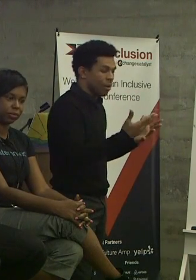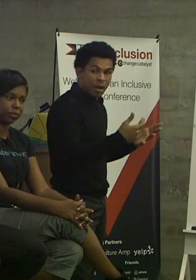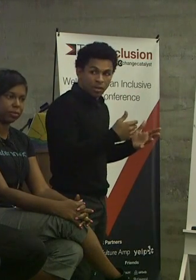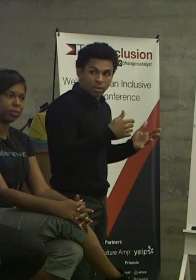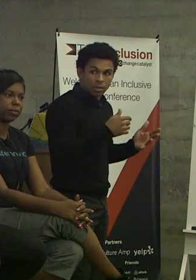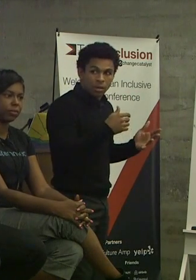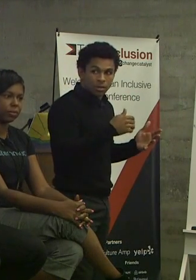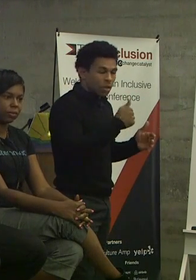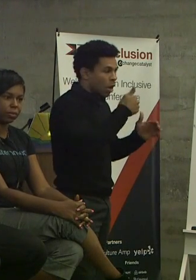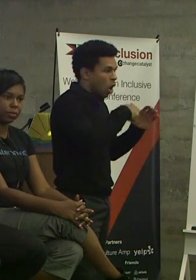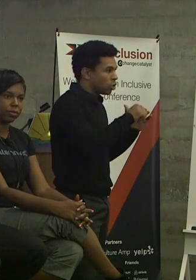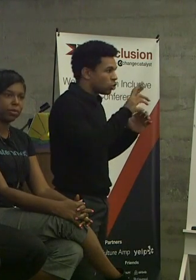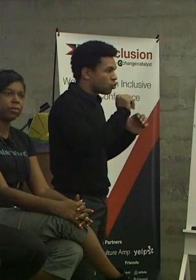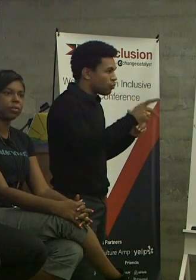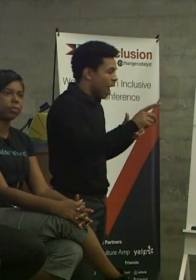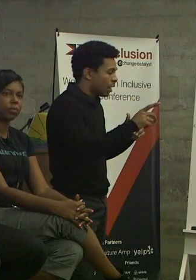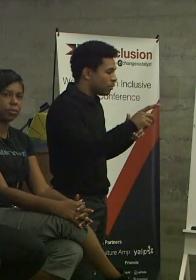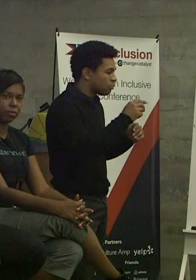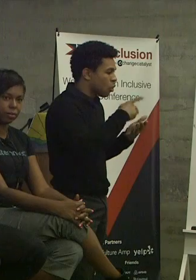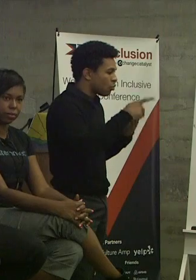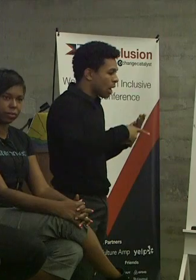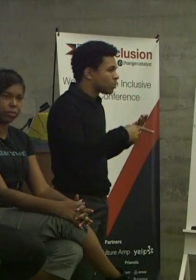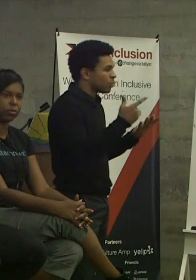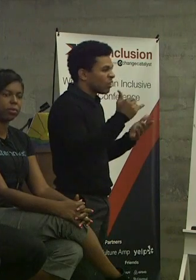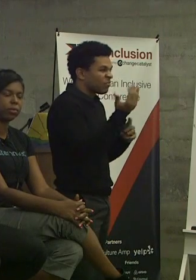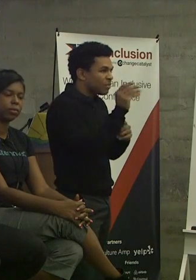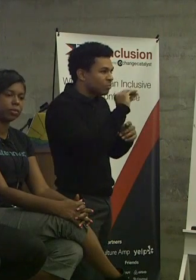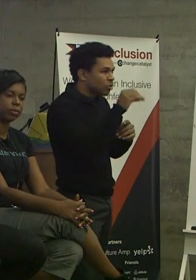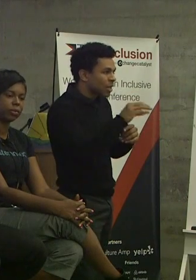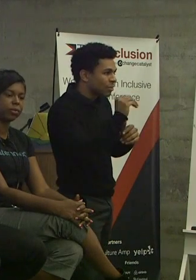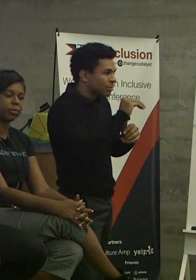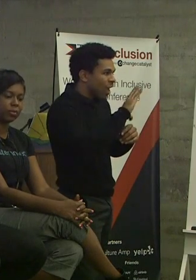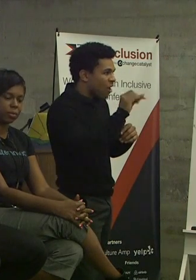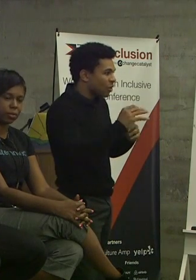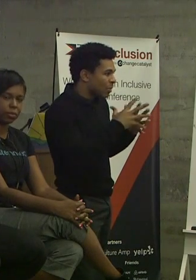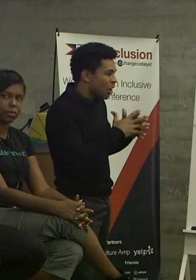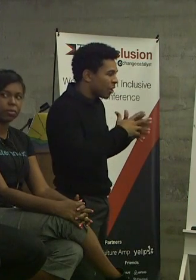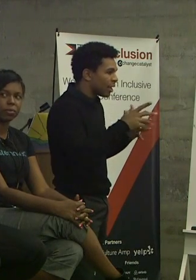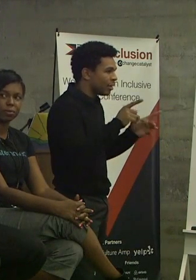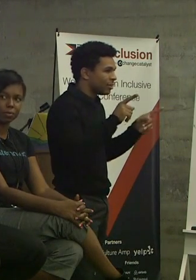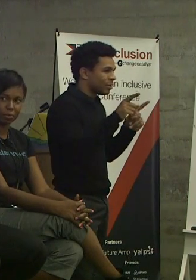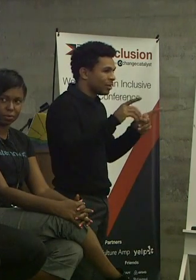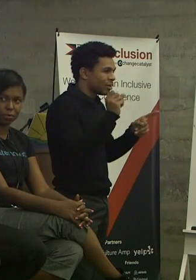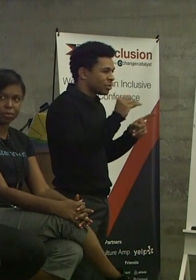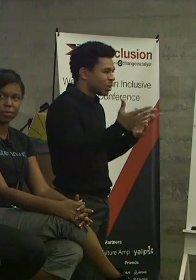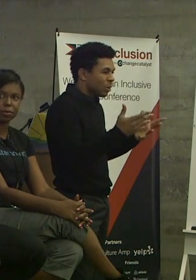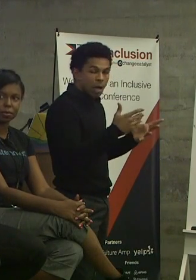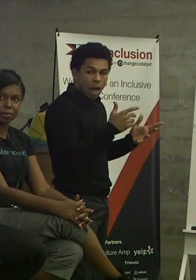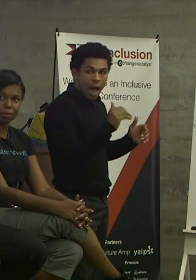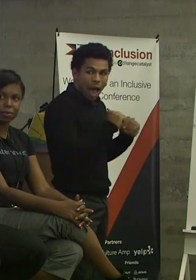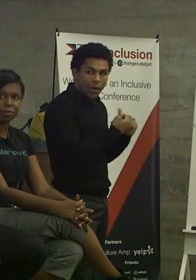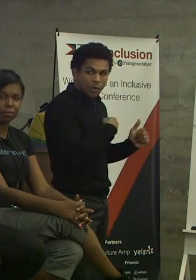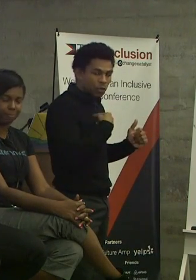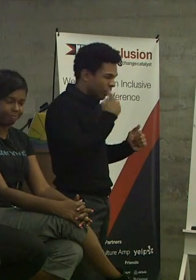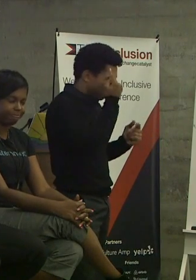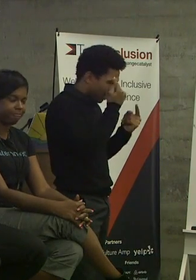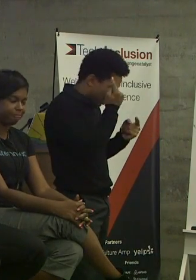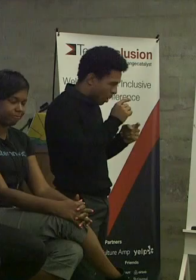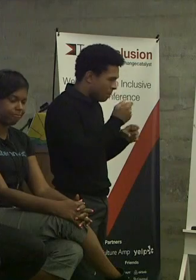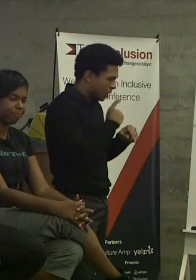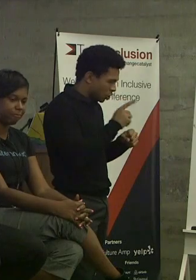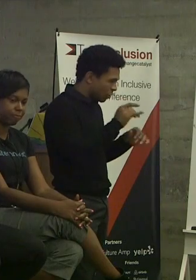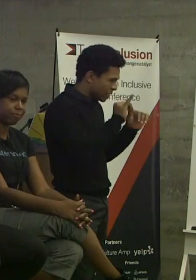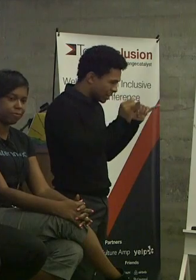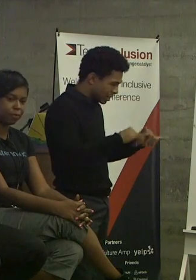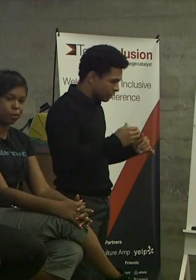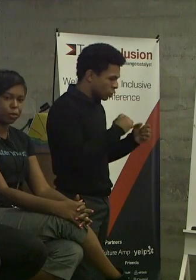opposed to undergraduate programs nationwide, which are 15% African American. So how do we think about making sure that the systems, the